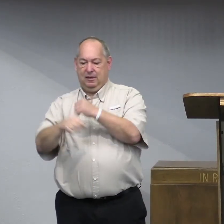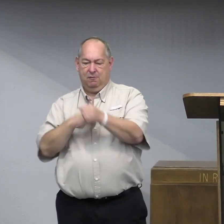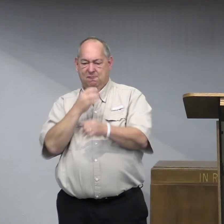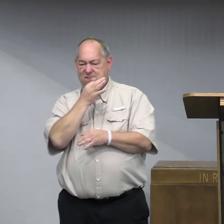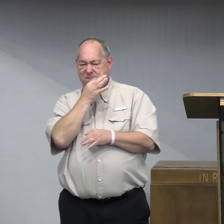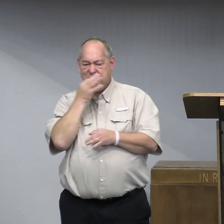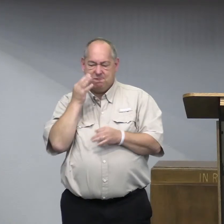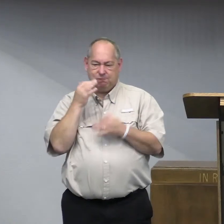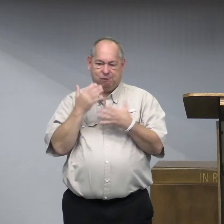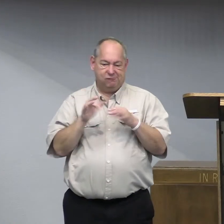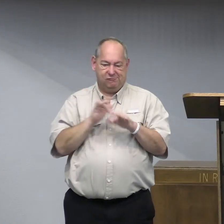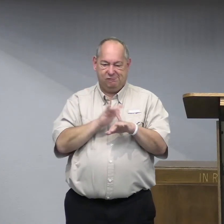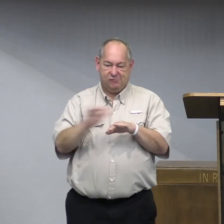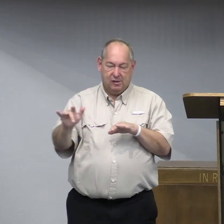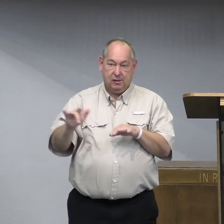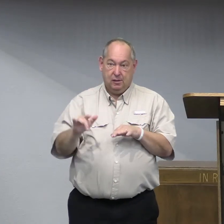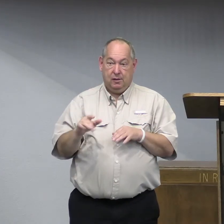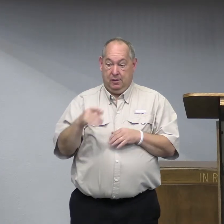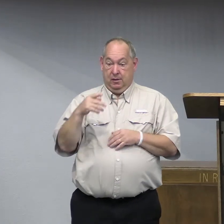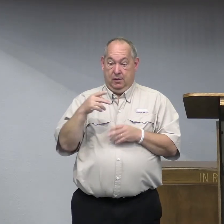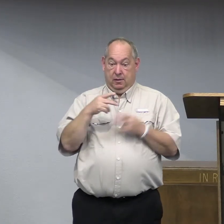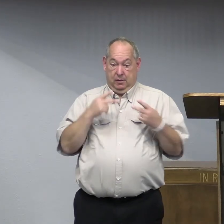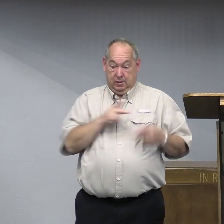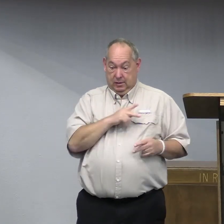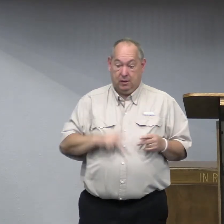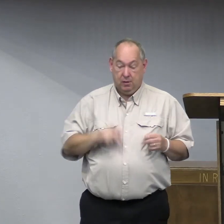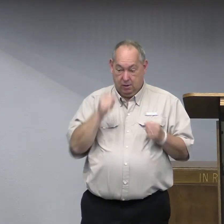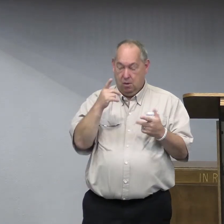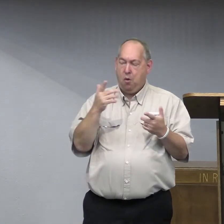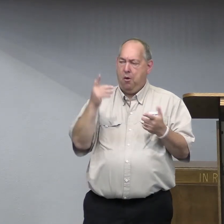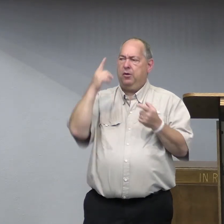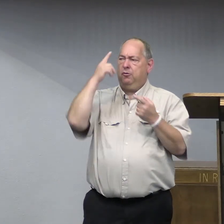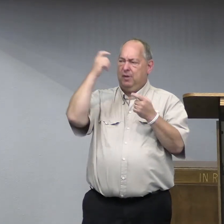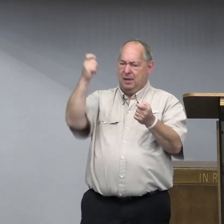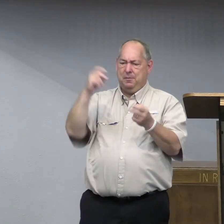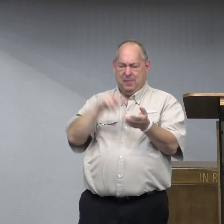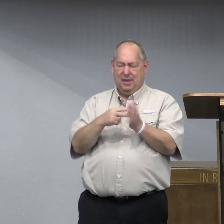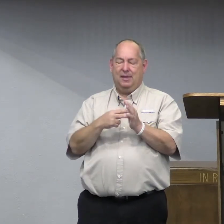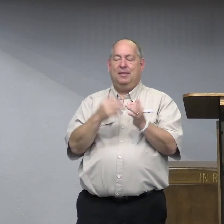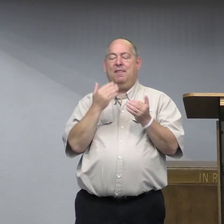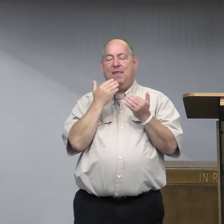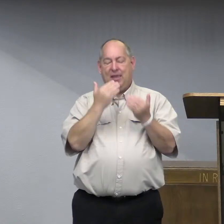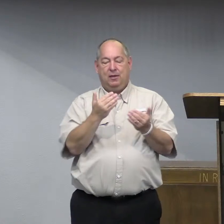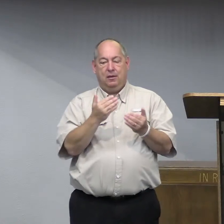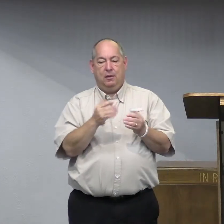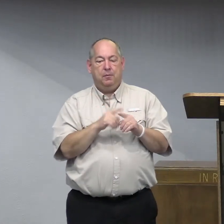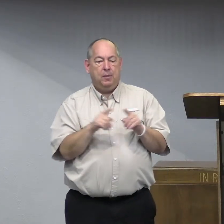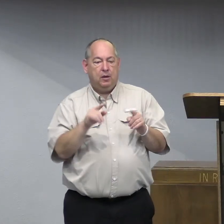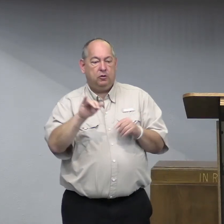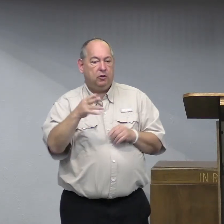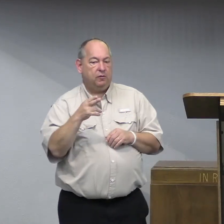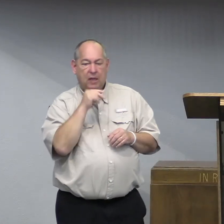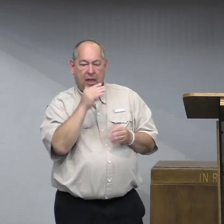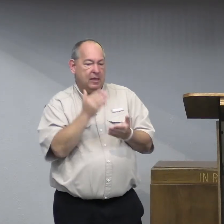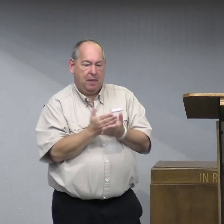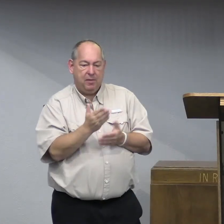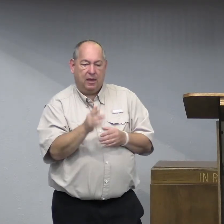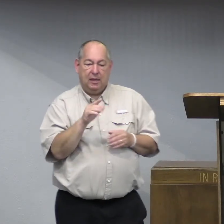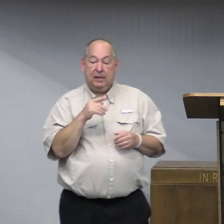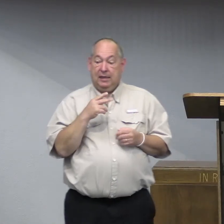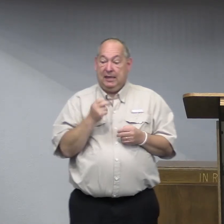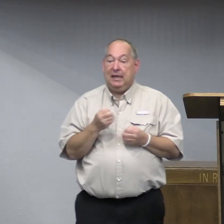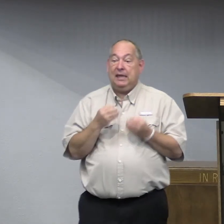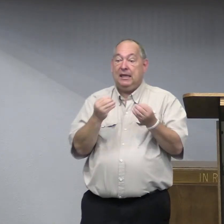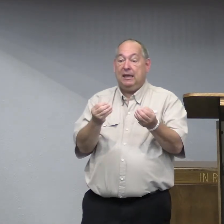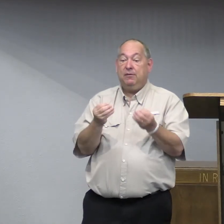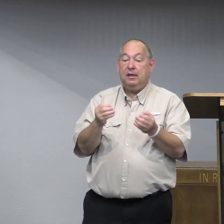And I'm sure Pharaoh was relieved to understand what this bizarre dream meant. But Joseph didn't stop there. He actually